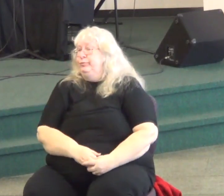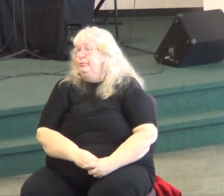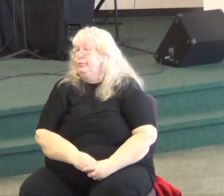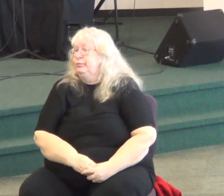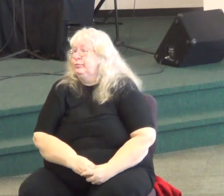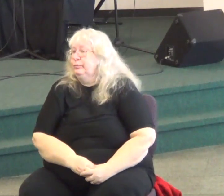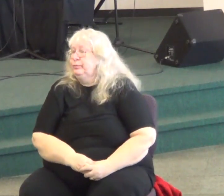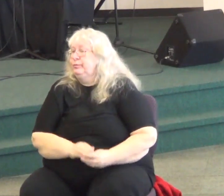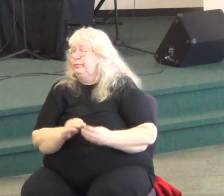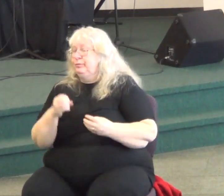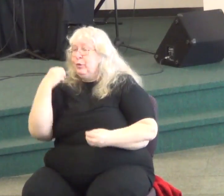beautiful song.